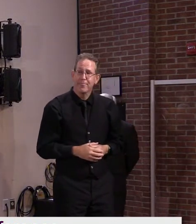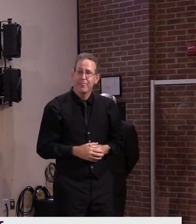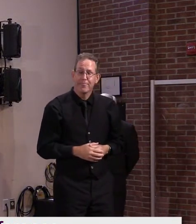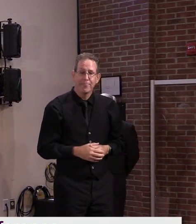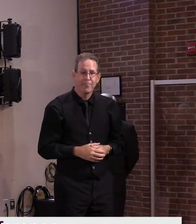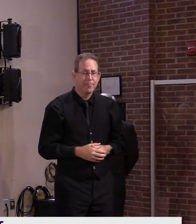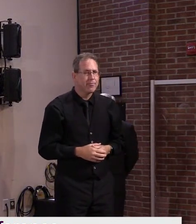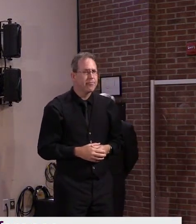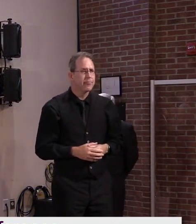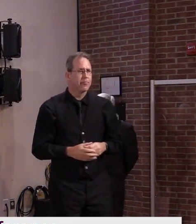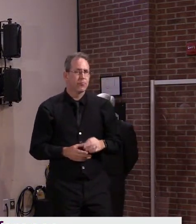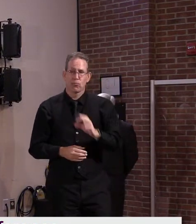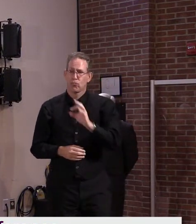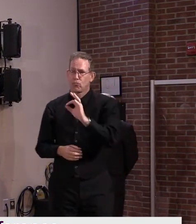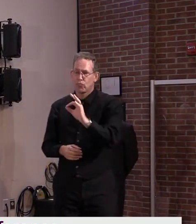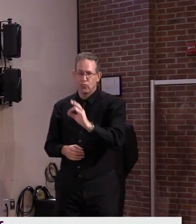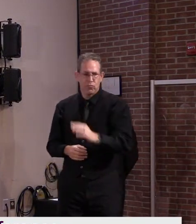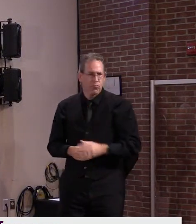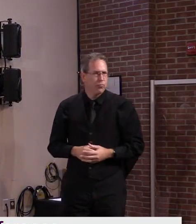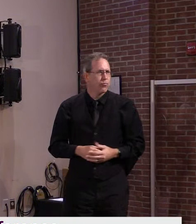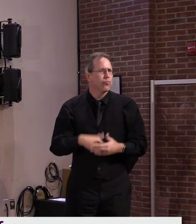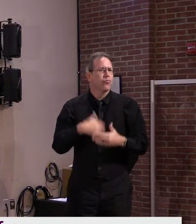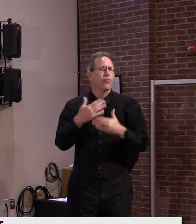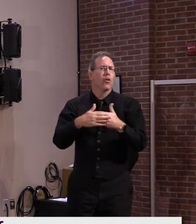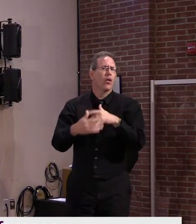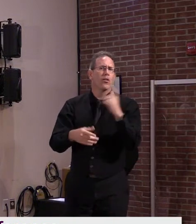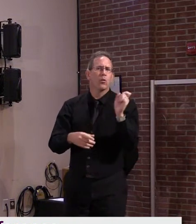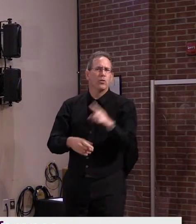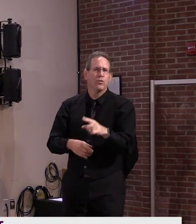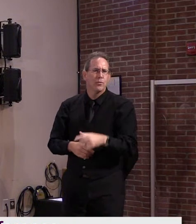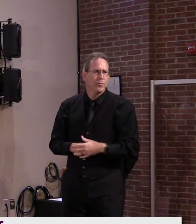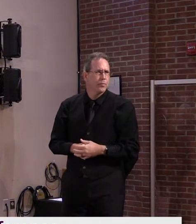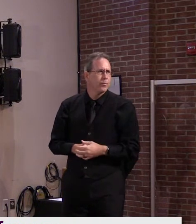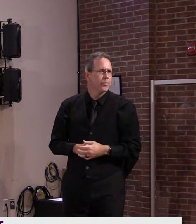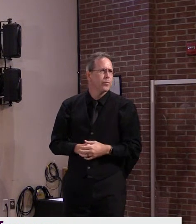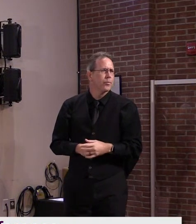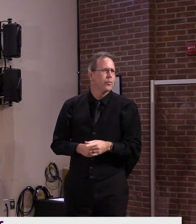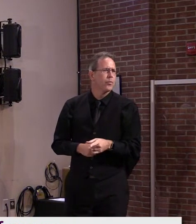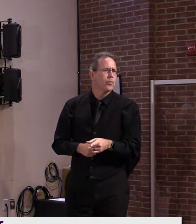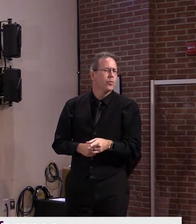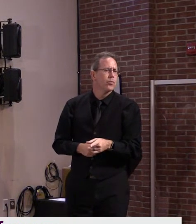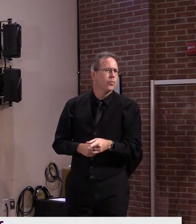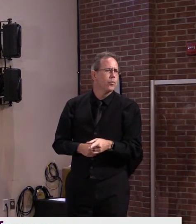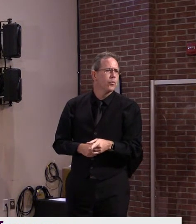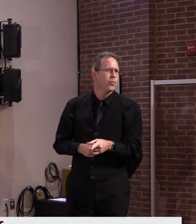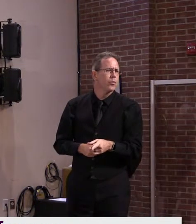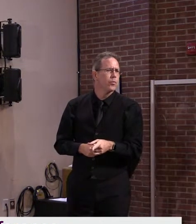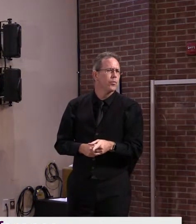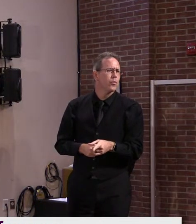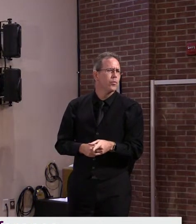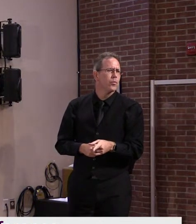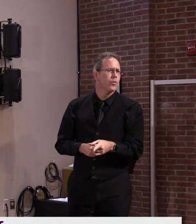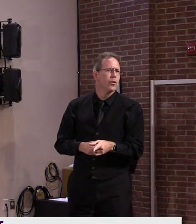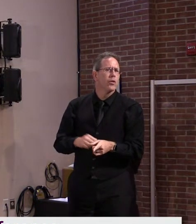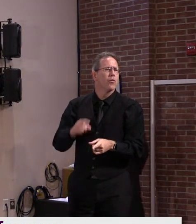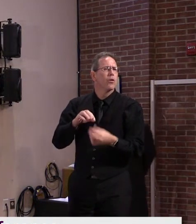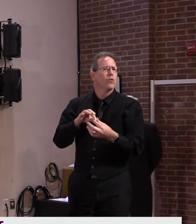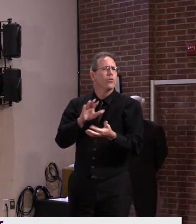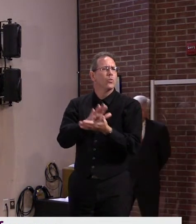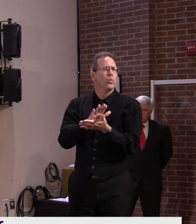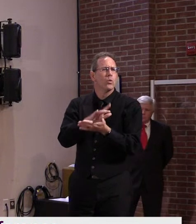All right. I also have a clarification question for Secretary French. Are surveillance